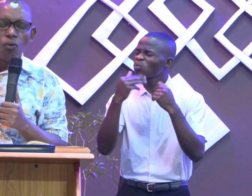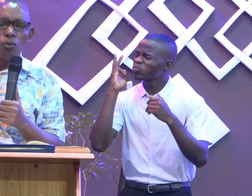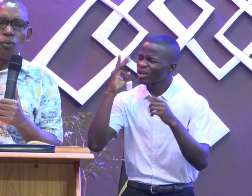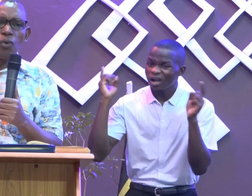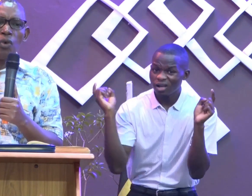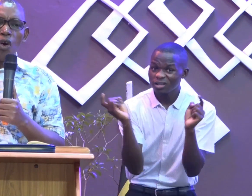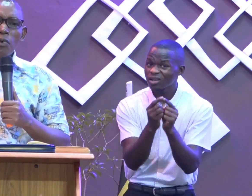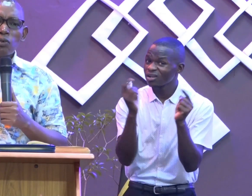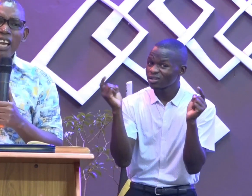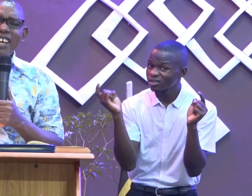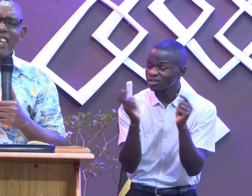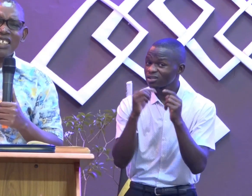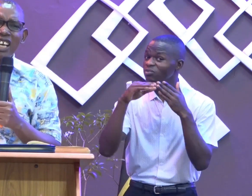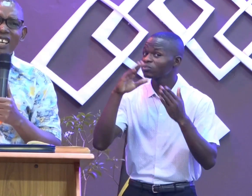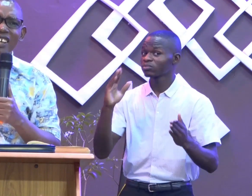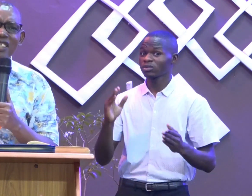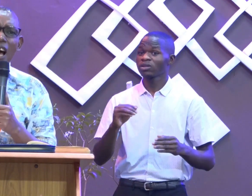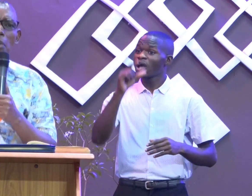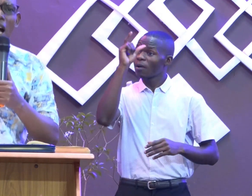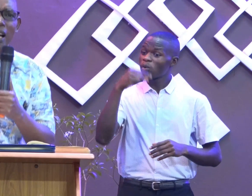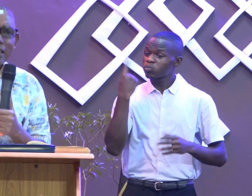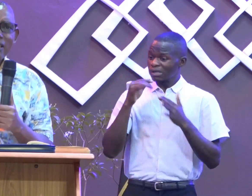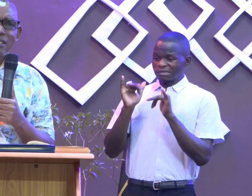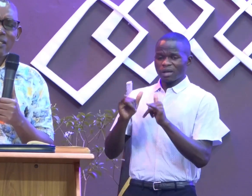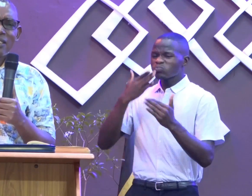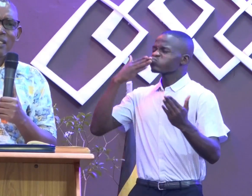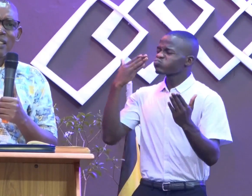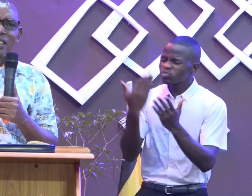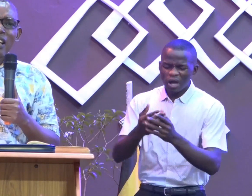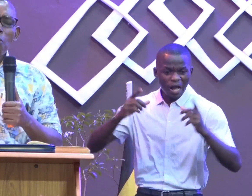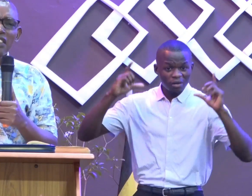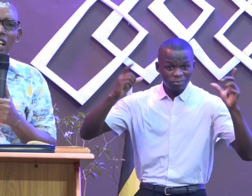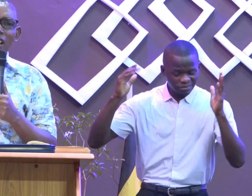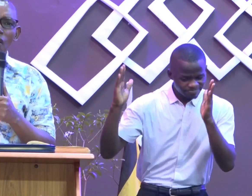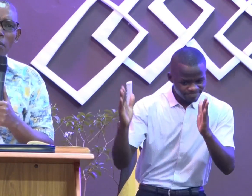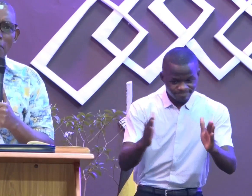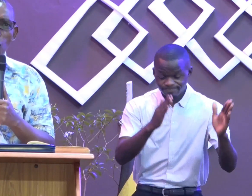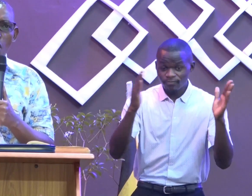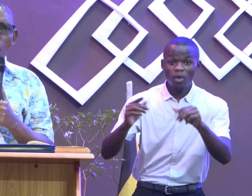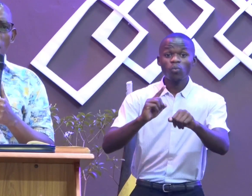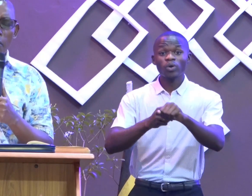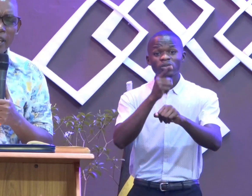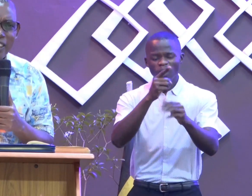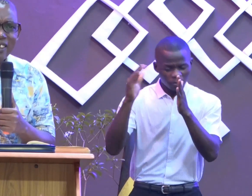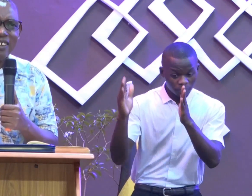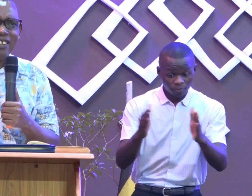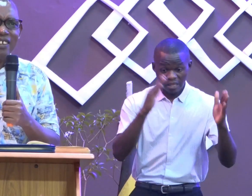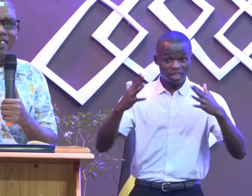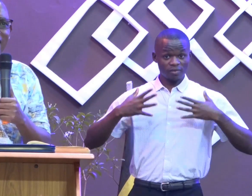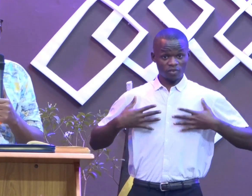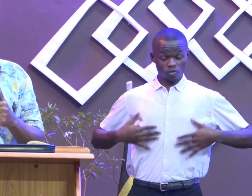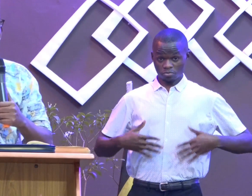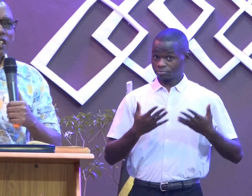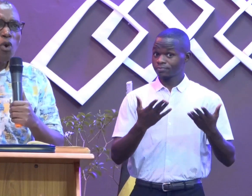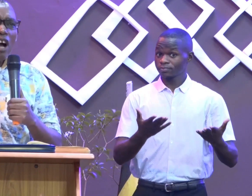nnyo. It's going to hurt so much. Omuteyaleke ntegekeza amaani. When someone who left great plans. Nga wategekera obulamu bw'omubiri. You prepared for